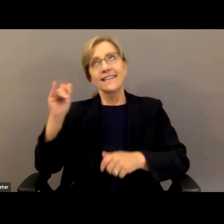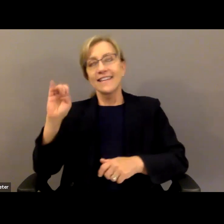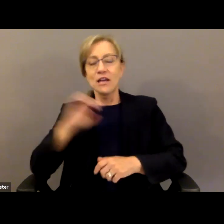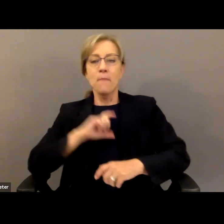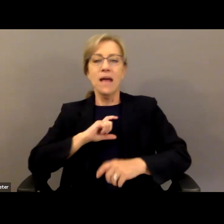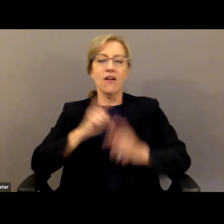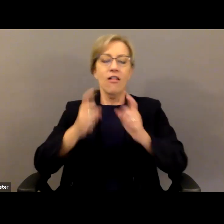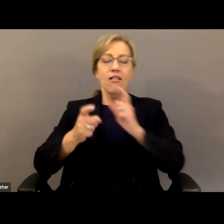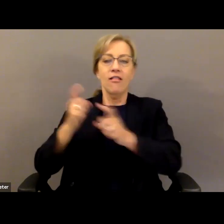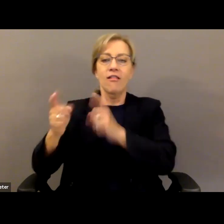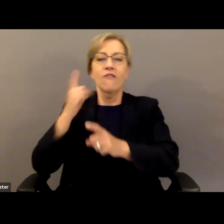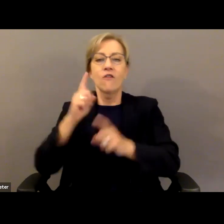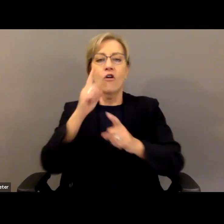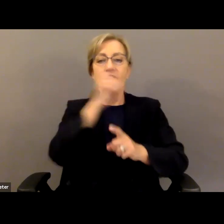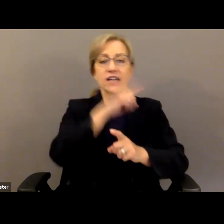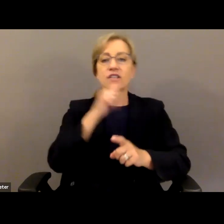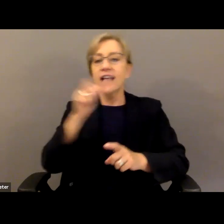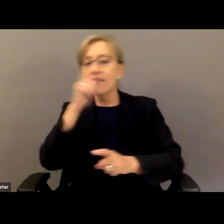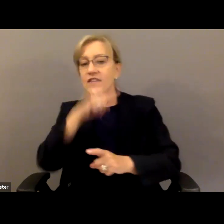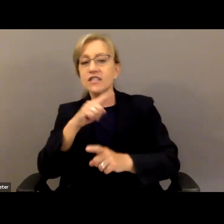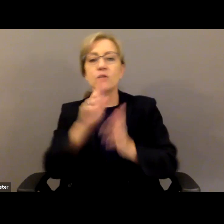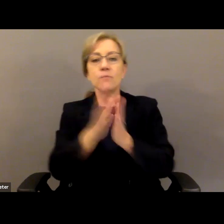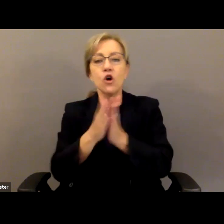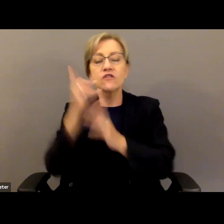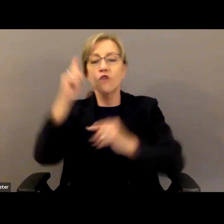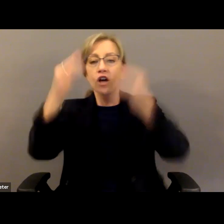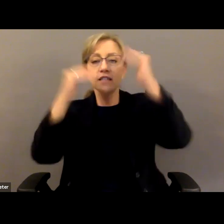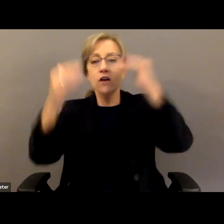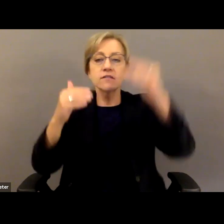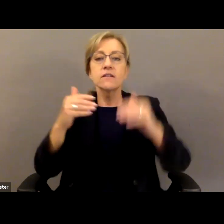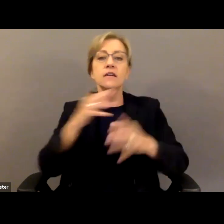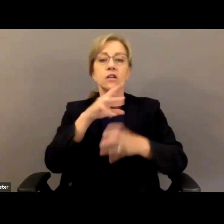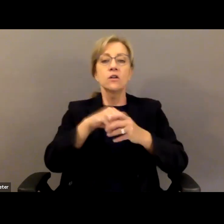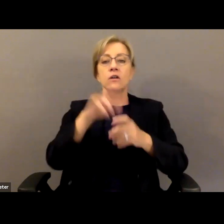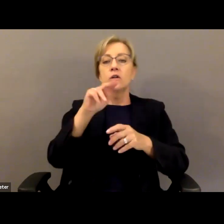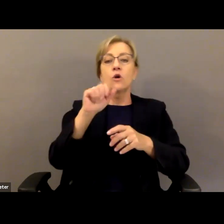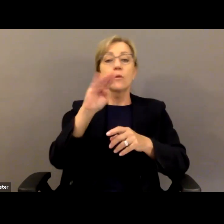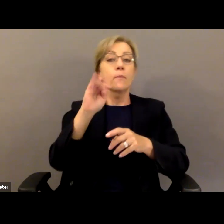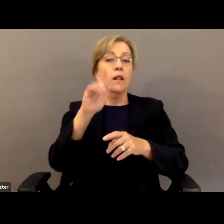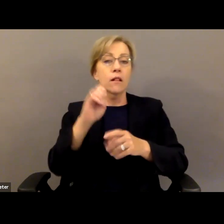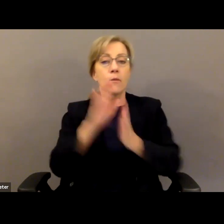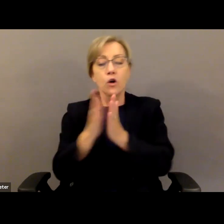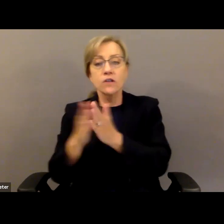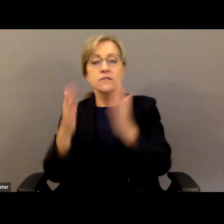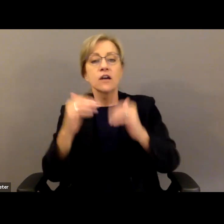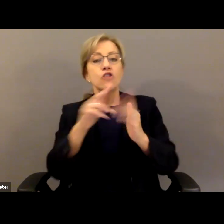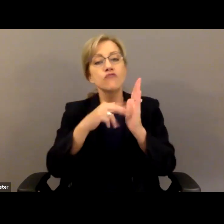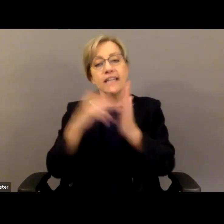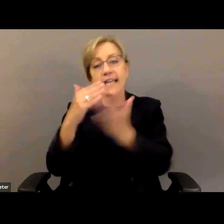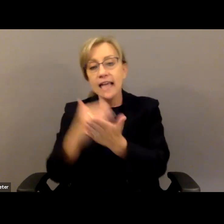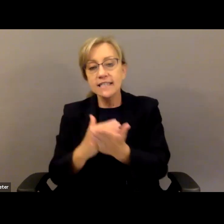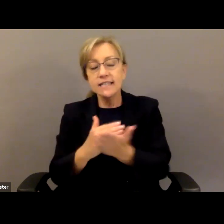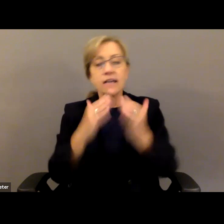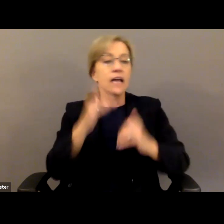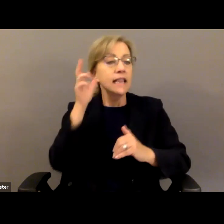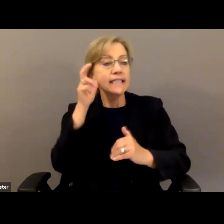and media awards and best of lists for adults, including notable books, the reading list, the listening list, the codes